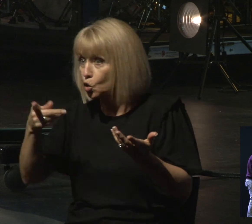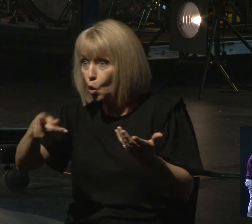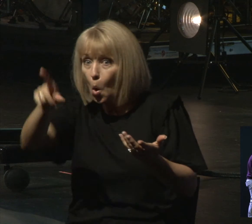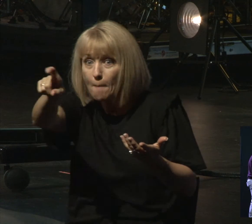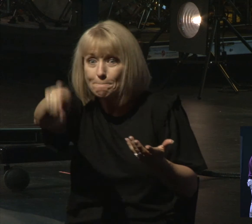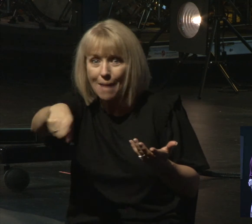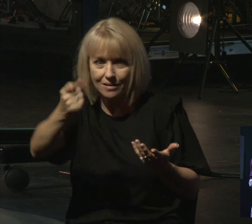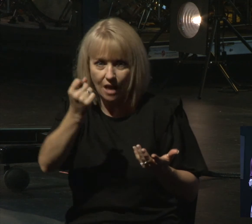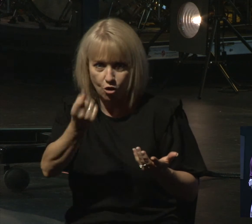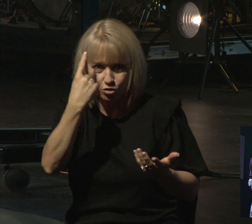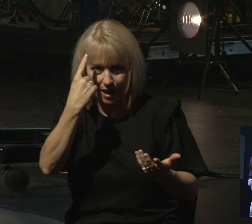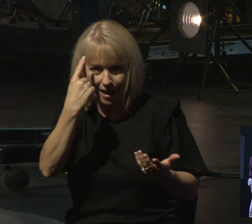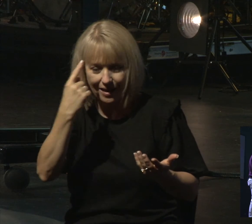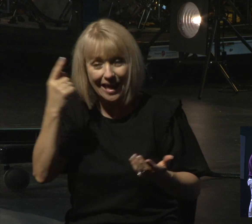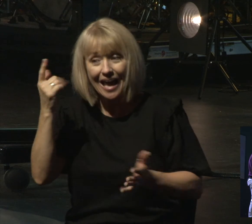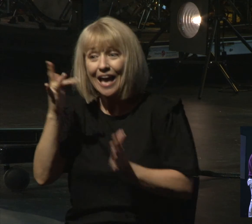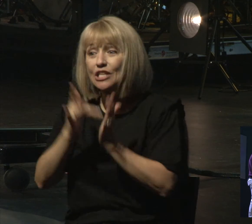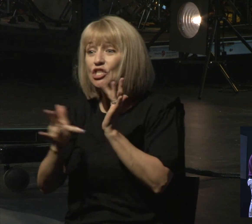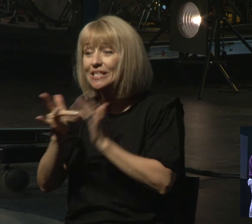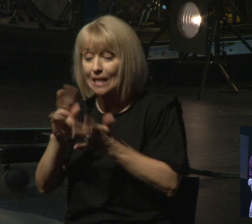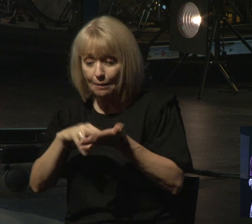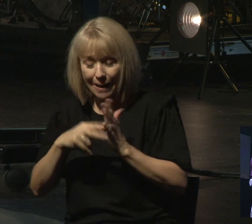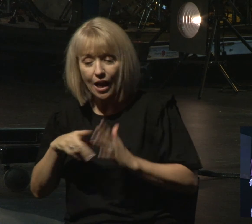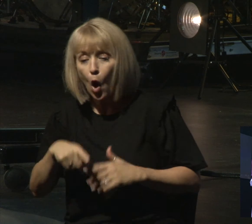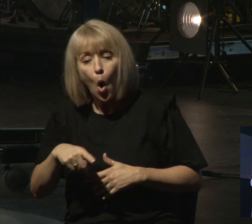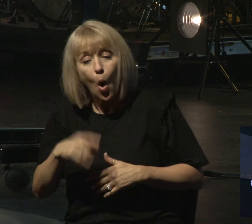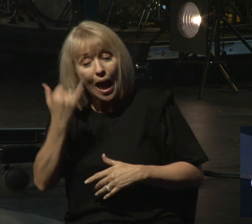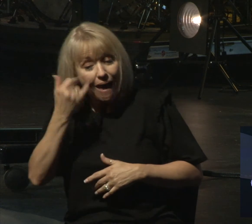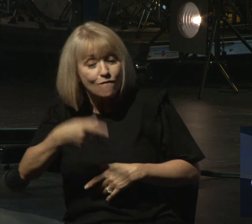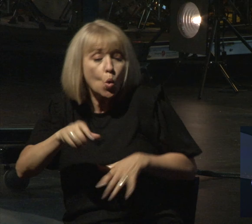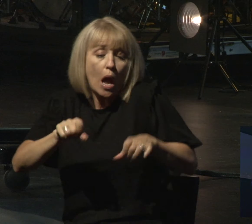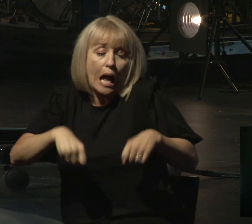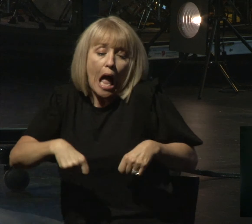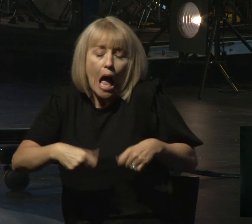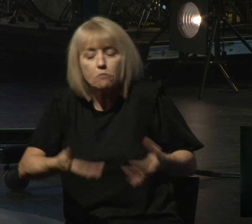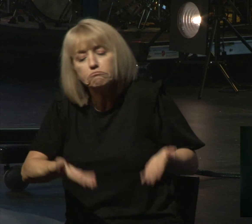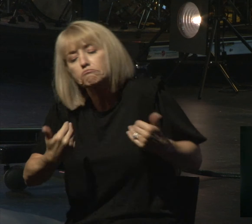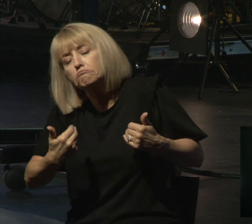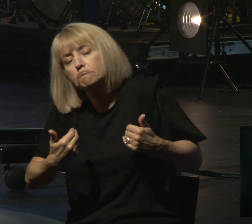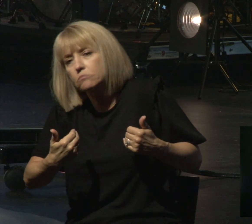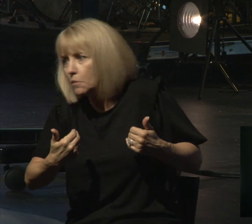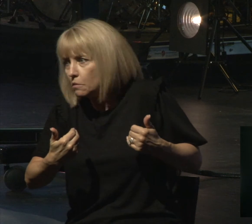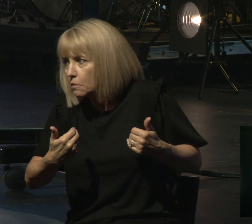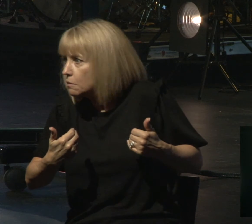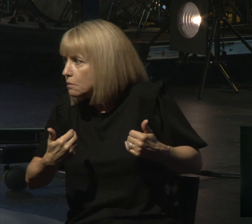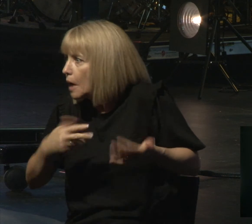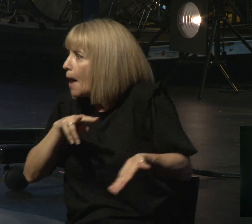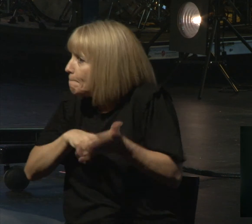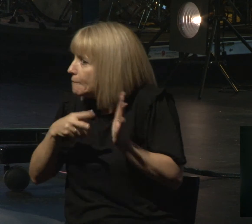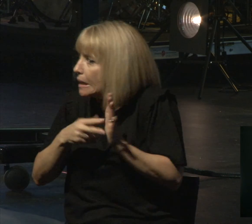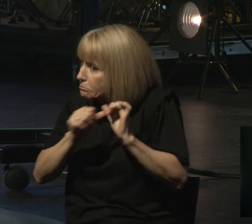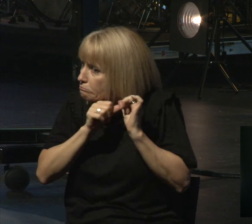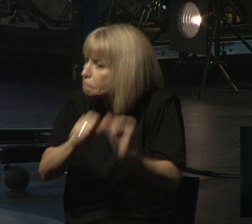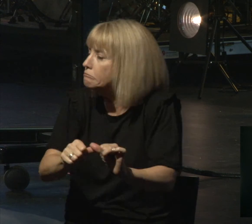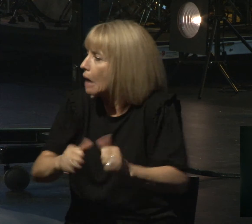that Jesus isn't asking for a one-time purchase. He's asking for a lifetime subscription.